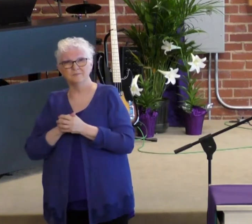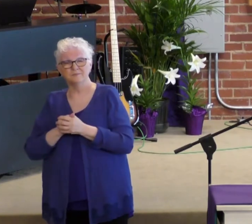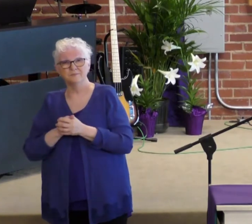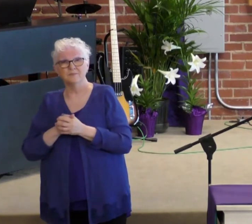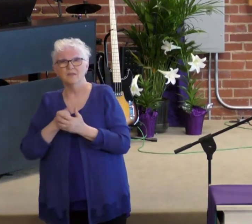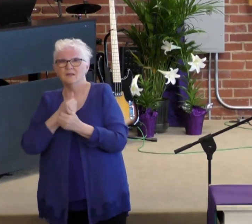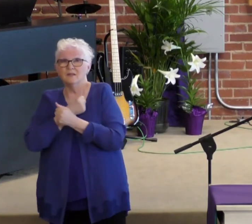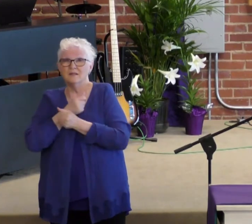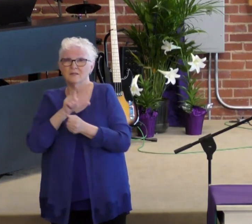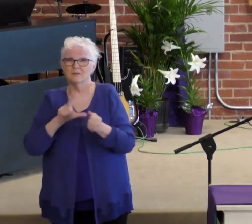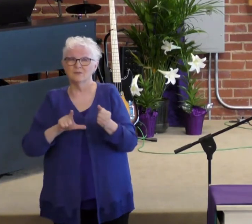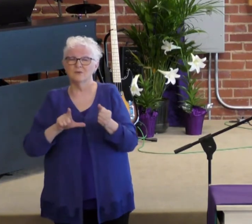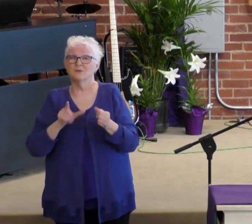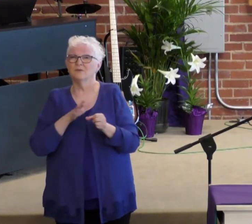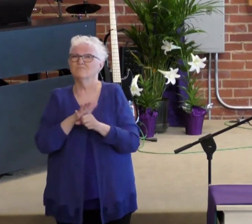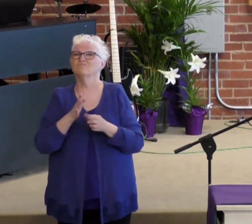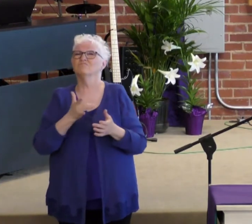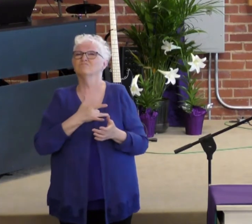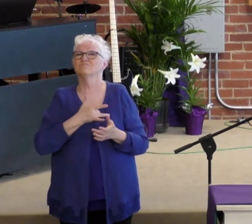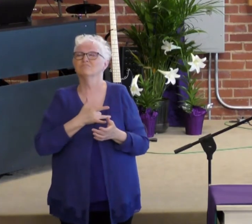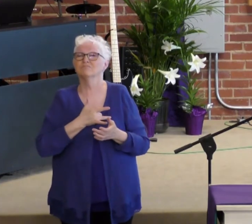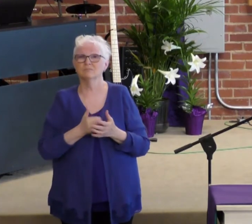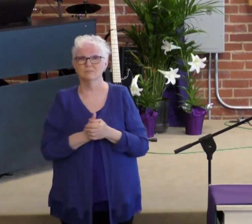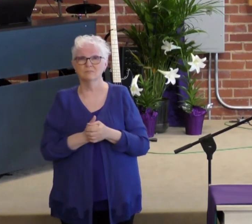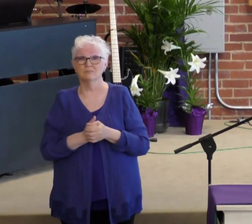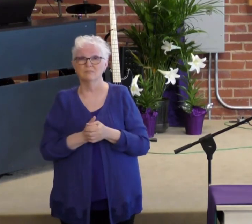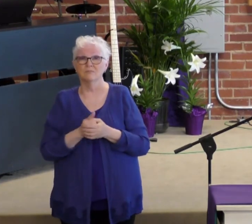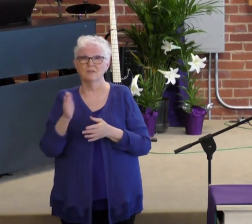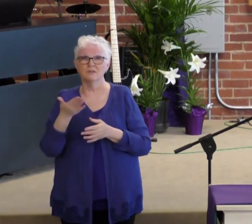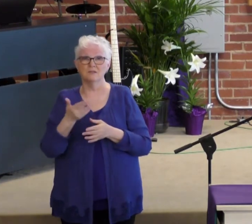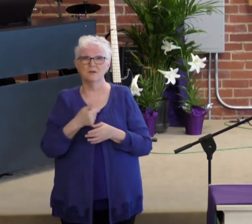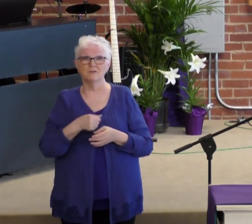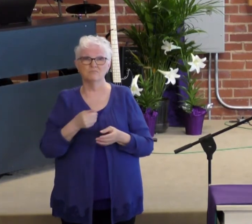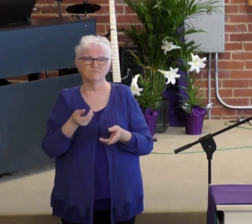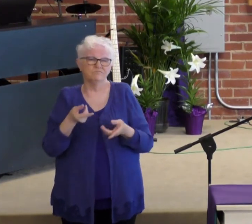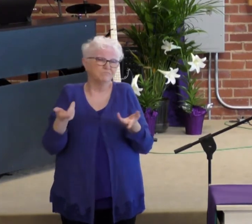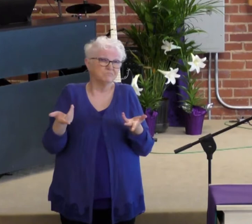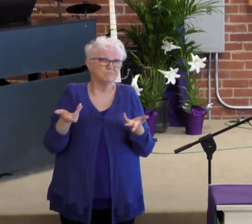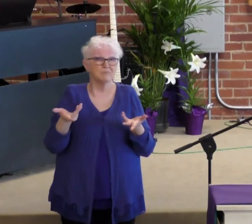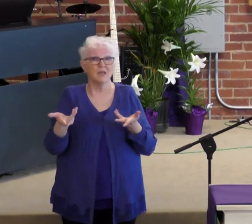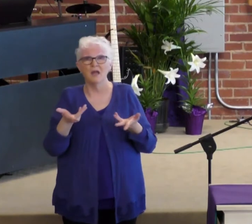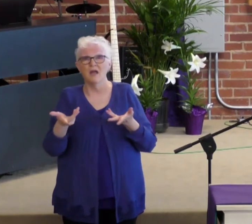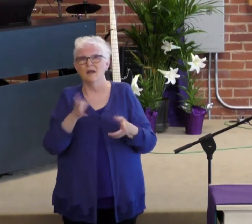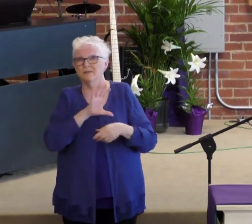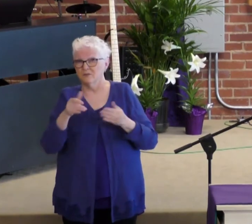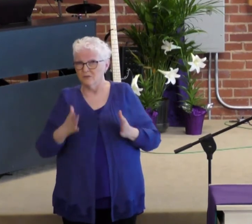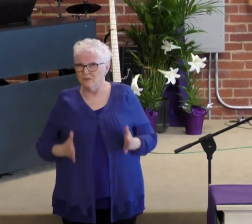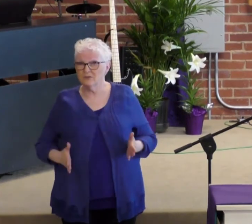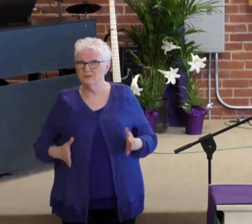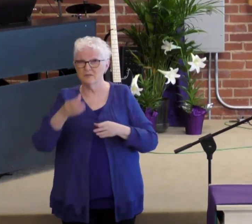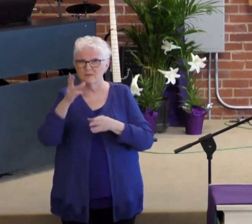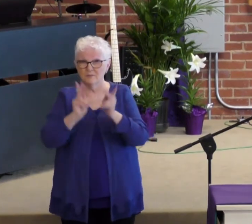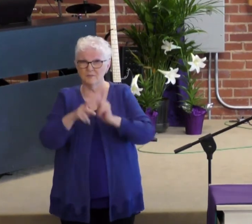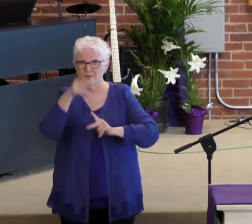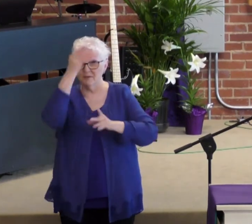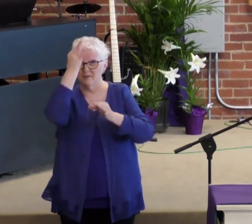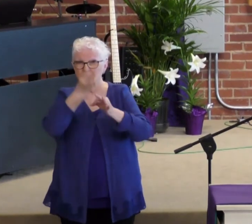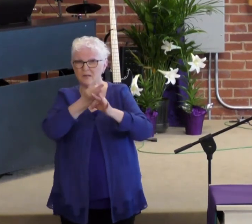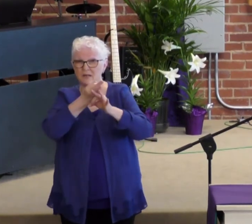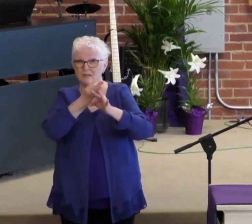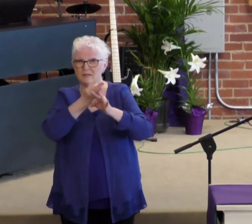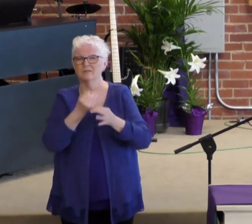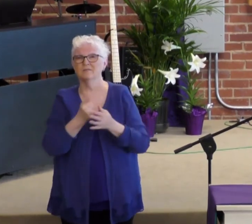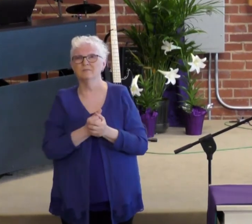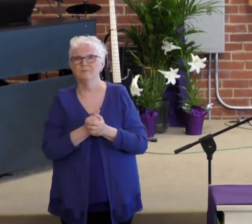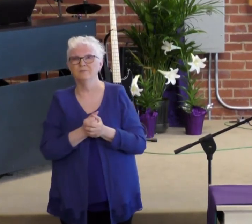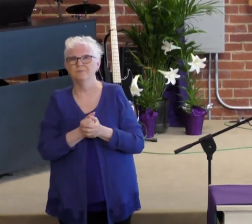heart. So we believe as Christians, as people of faith, I think that would speak for all who